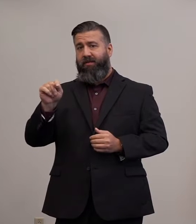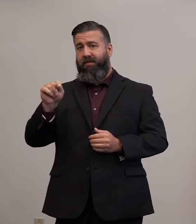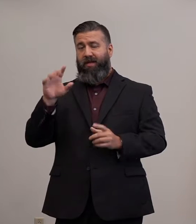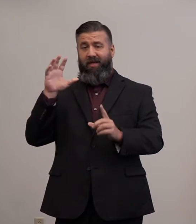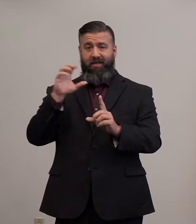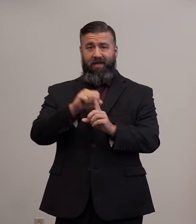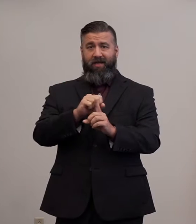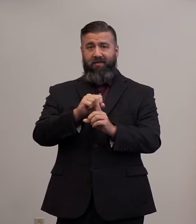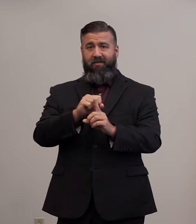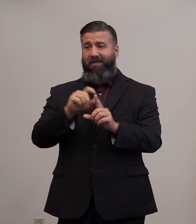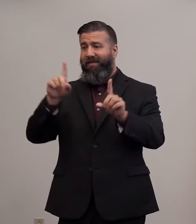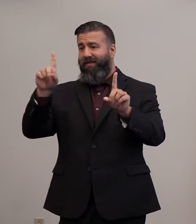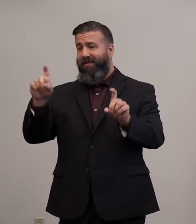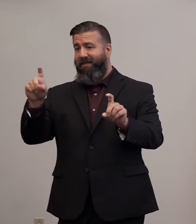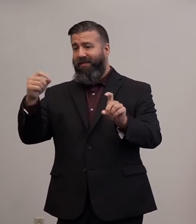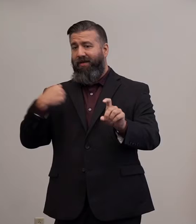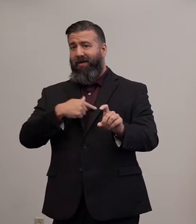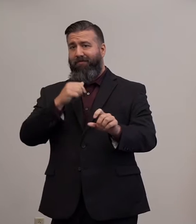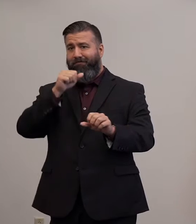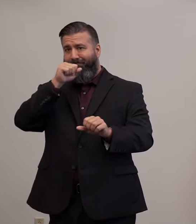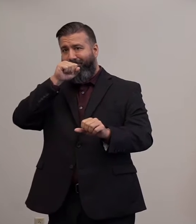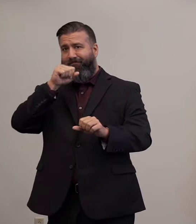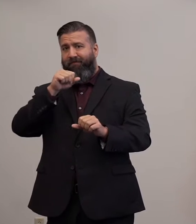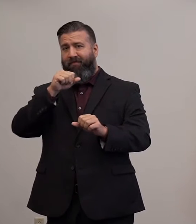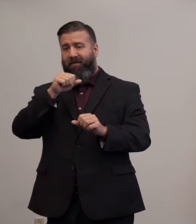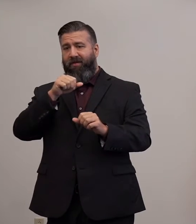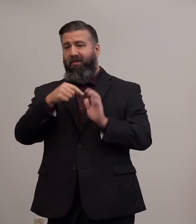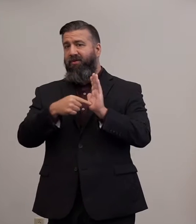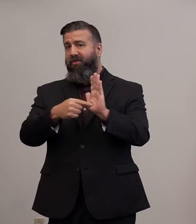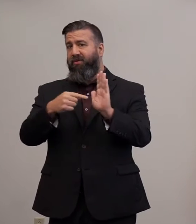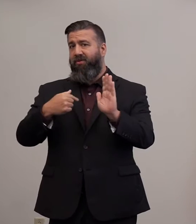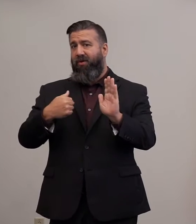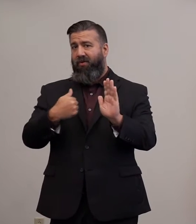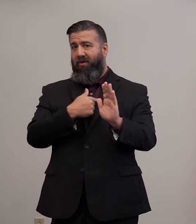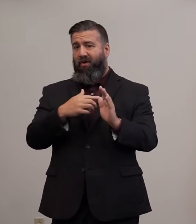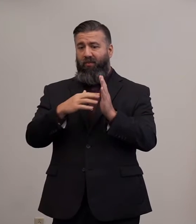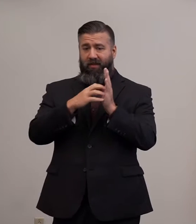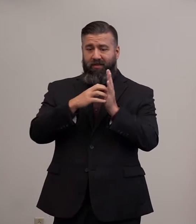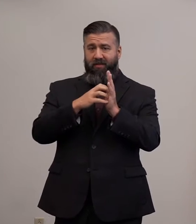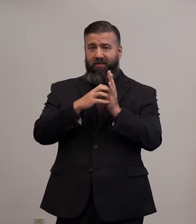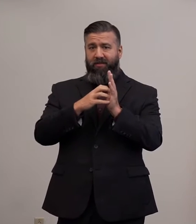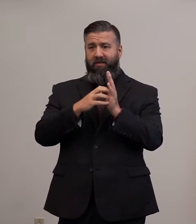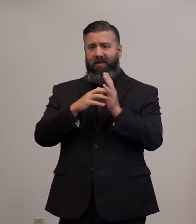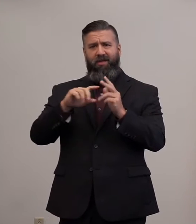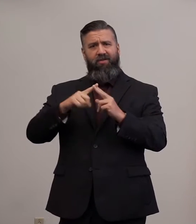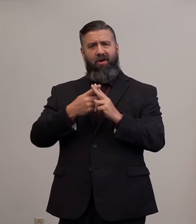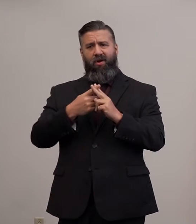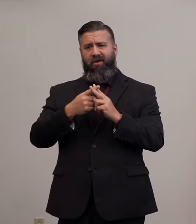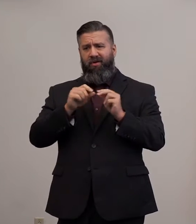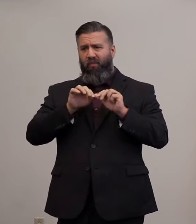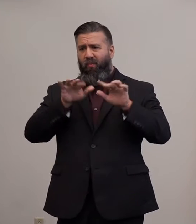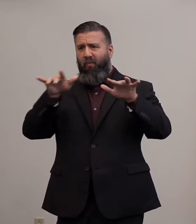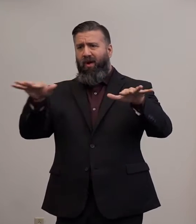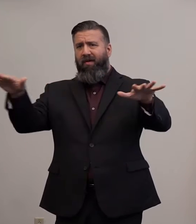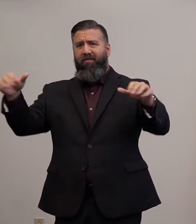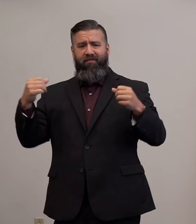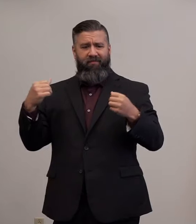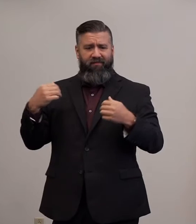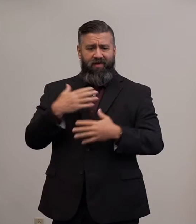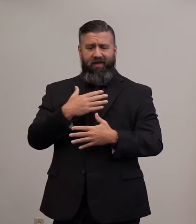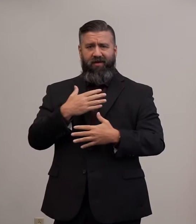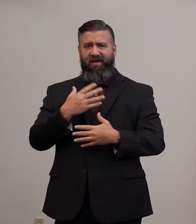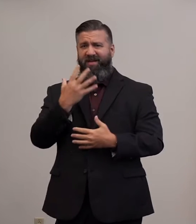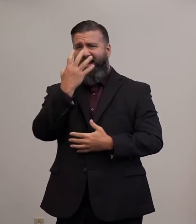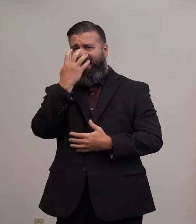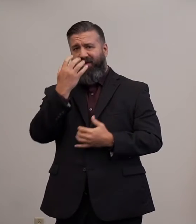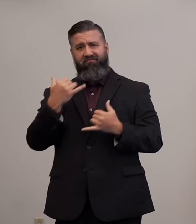resilience, revealed our vulnerabilities, and generated a wave of fear and anger that really still lingers